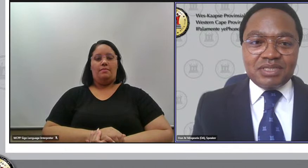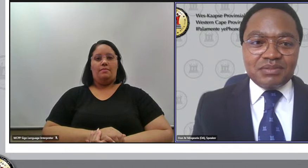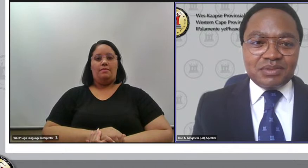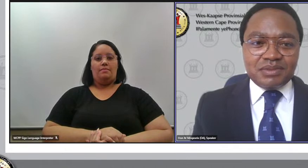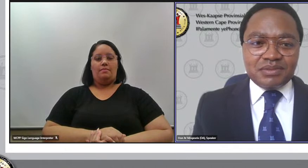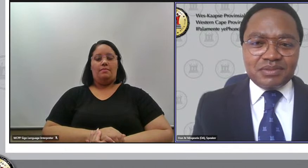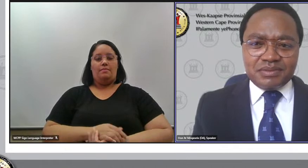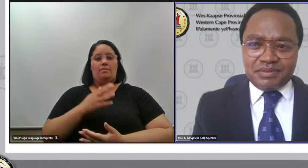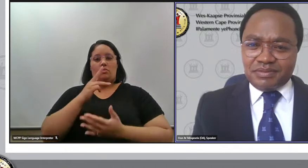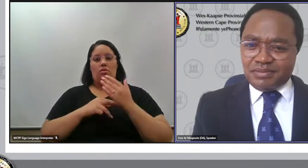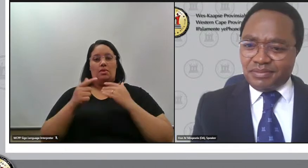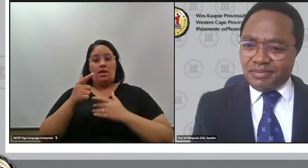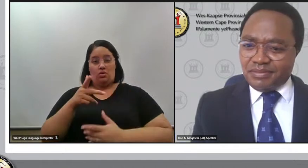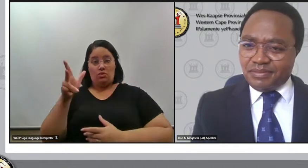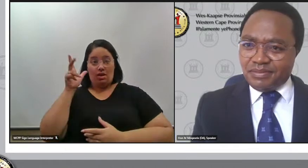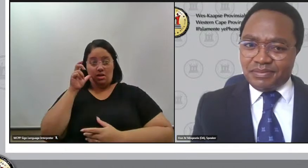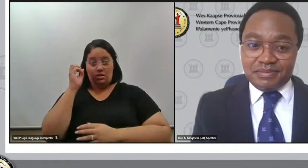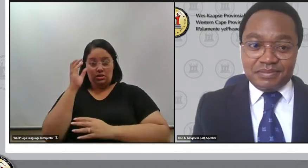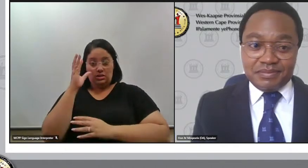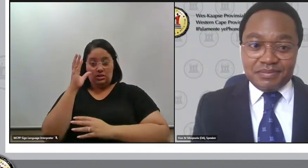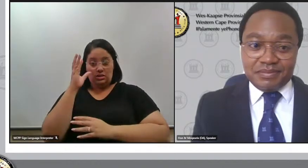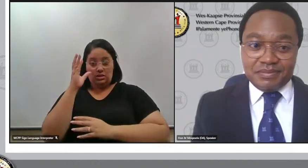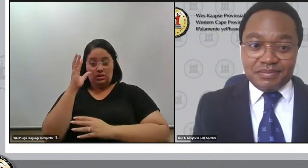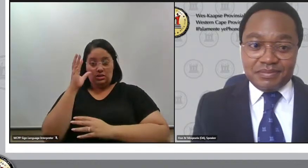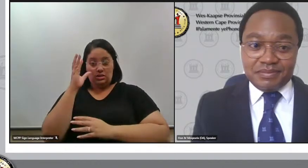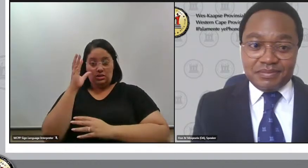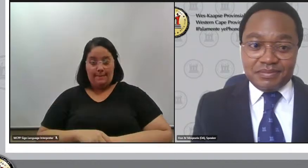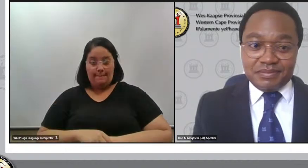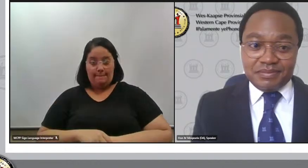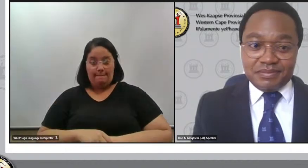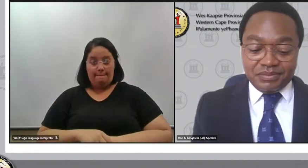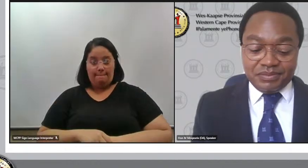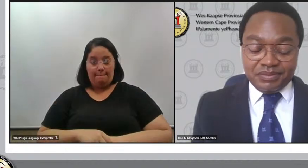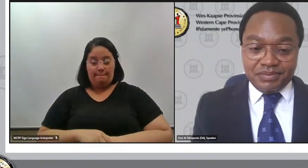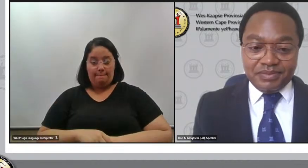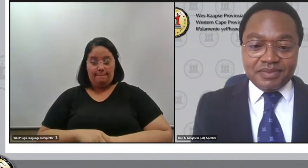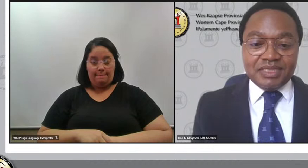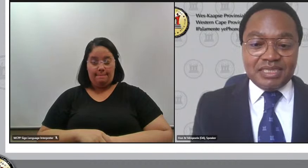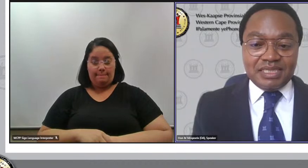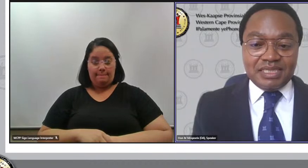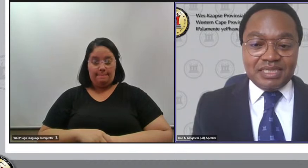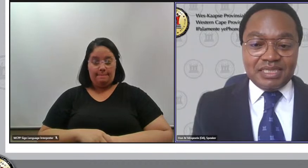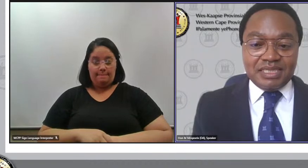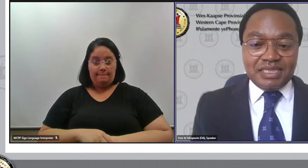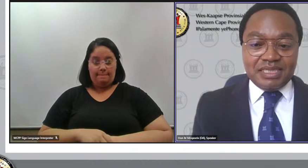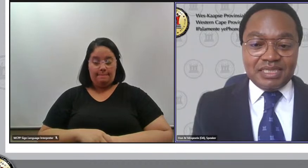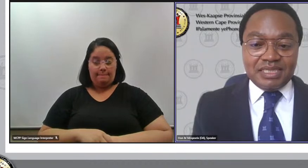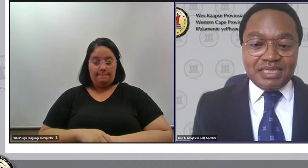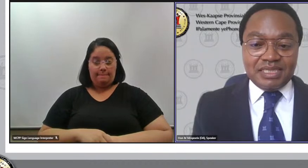Honourable Lekker, if you can hear the speaker loud and clearly, please check your connection.